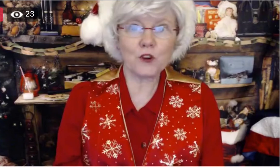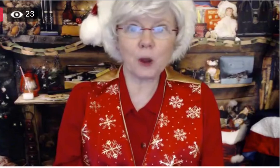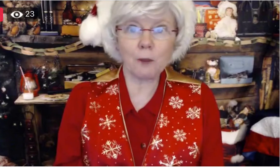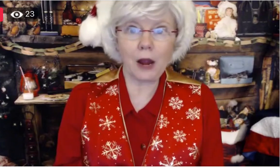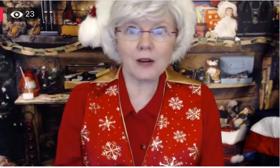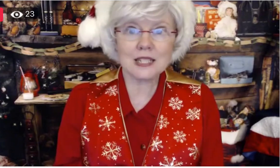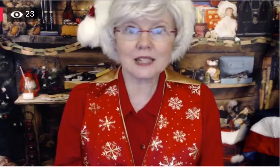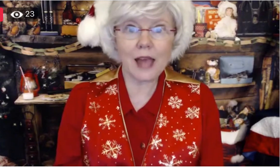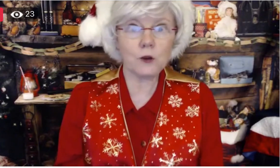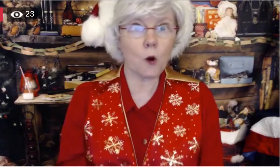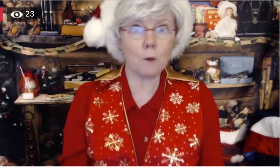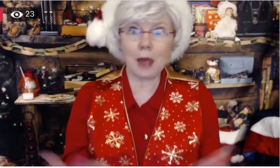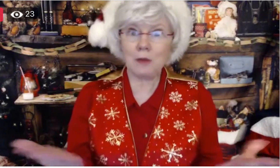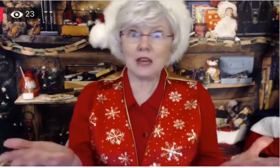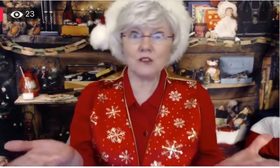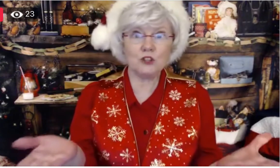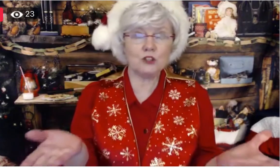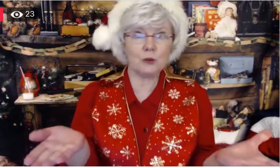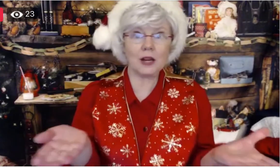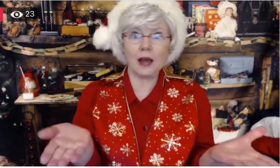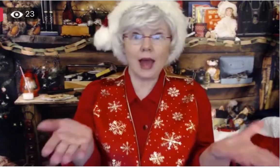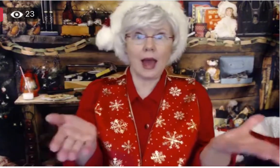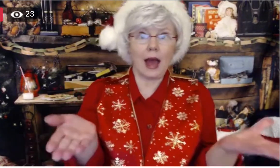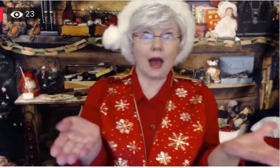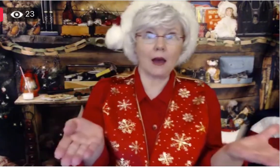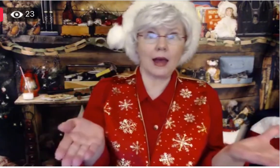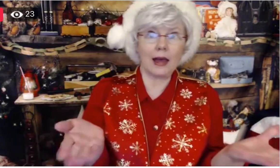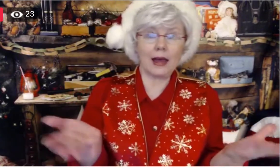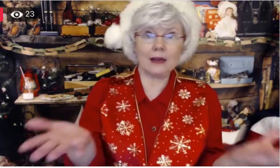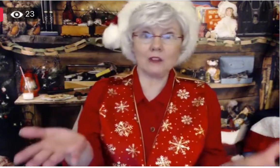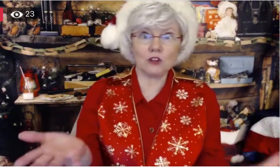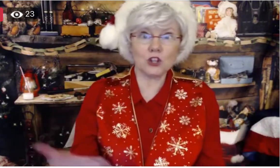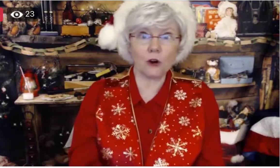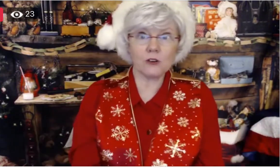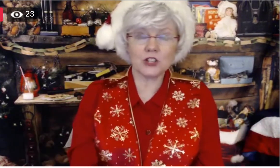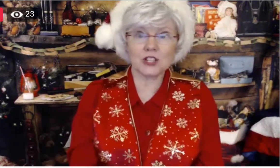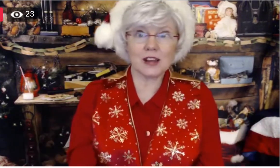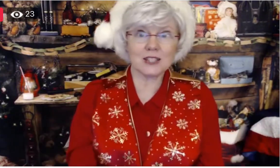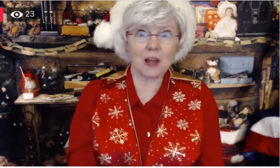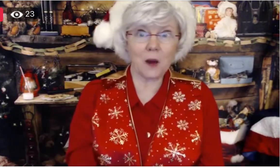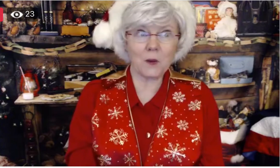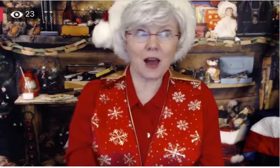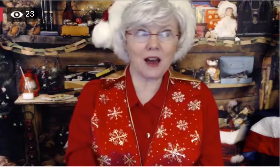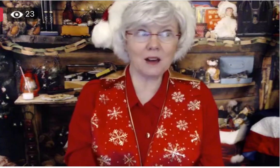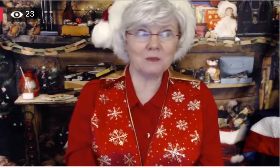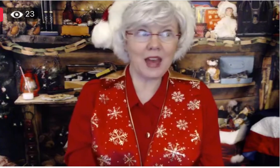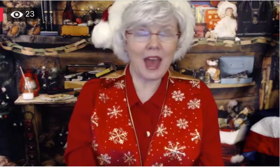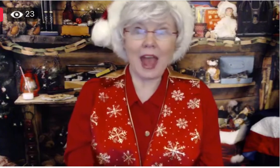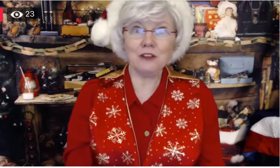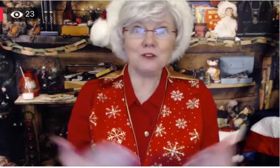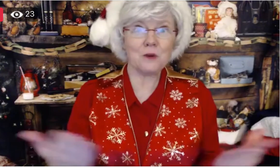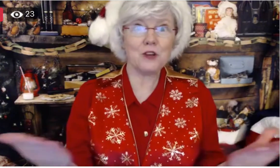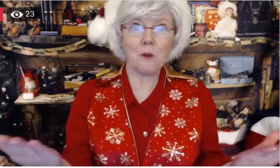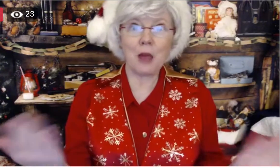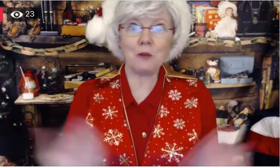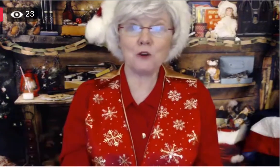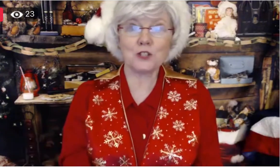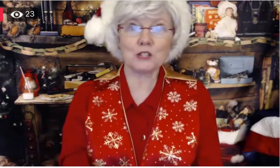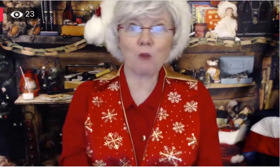their parents later, or maybe even do it in their church. So, and you don't know, maybe you're